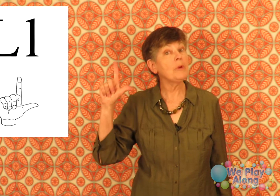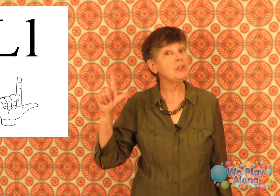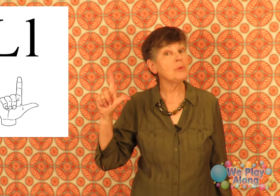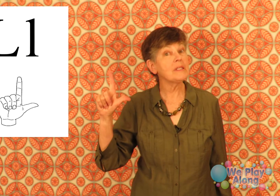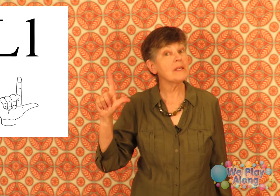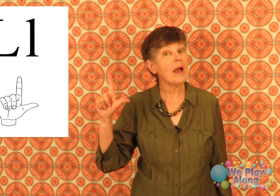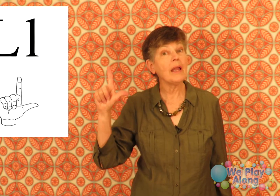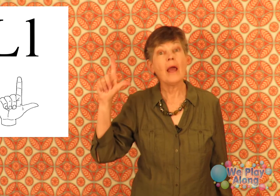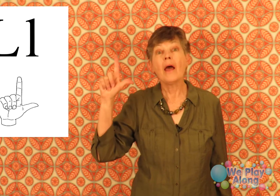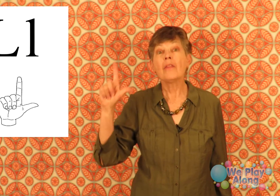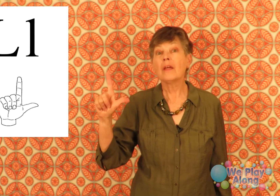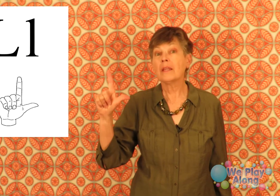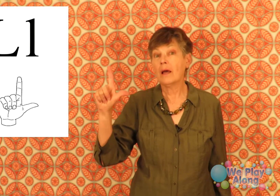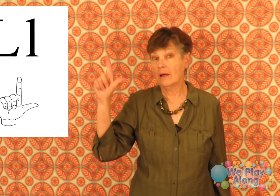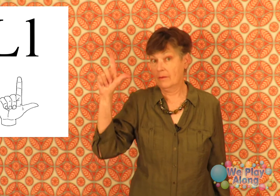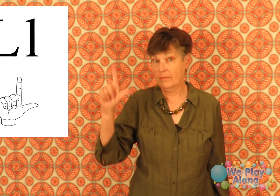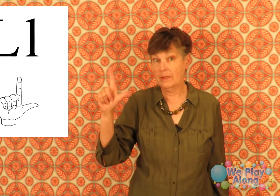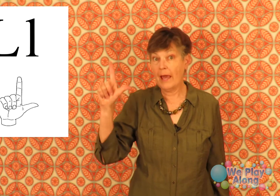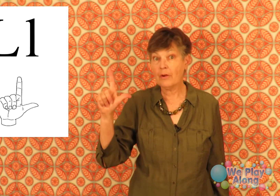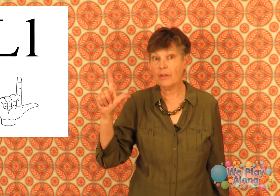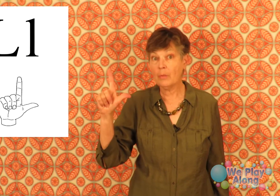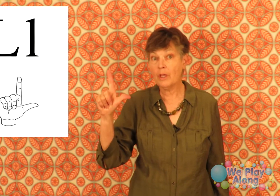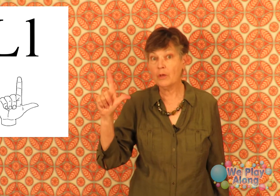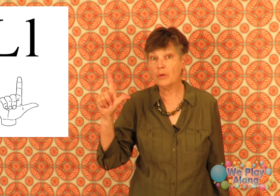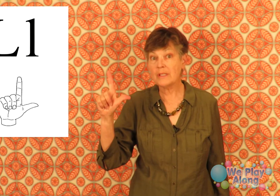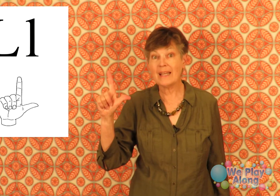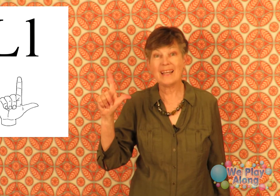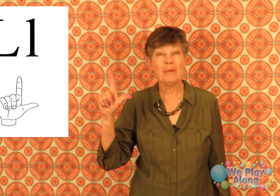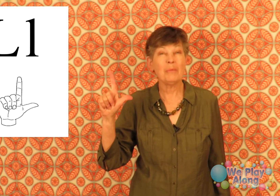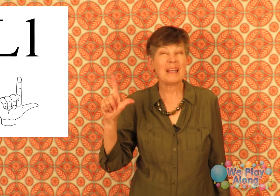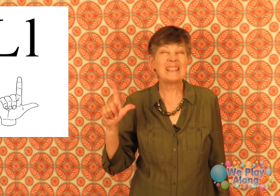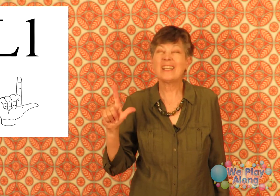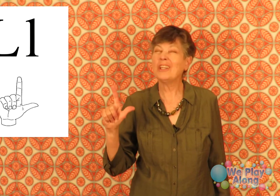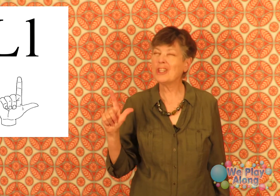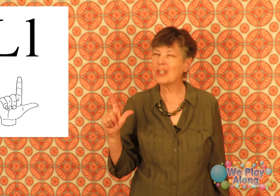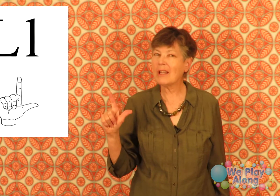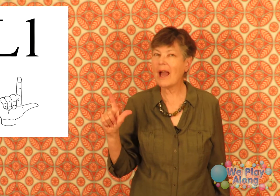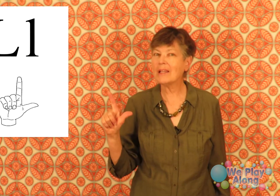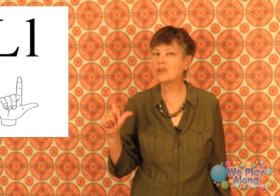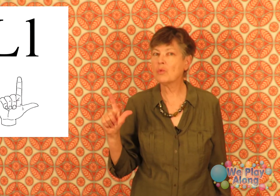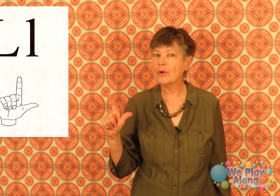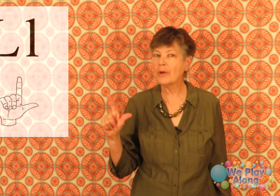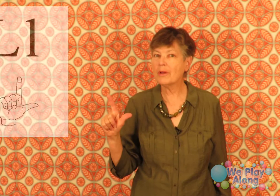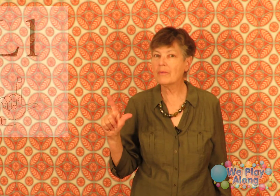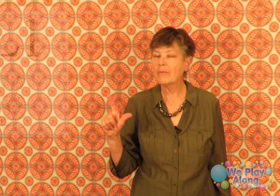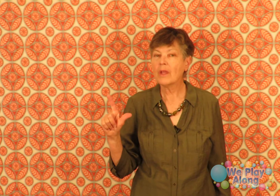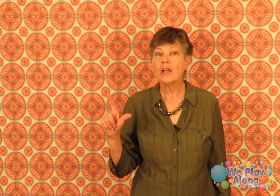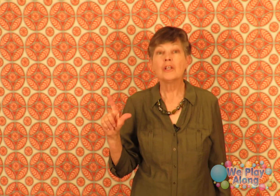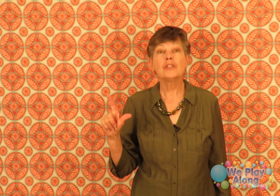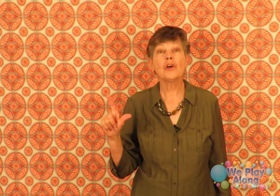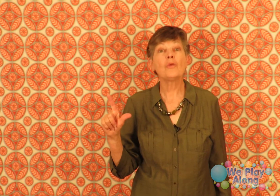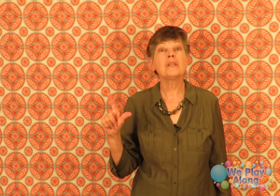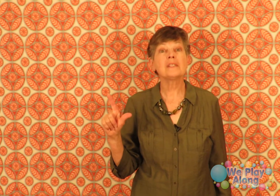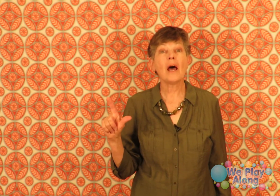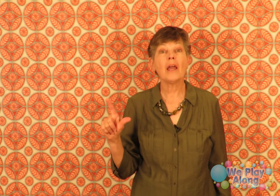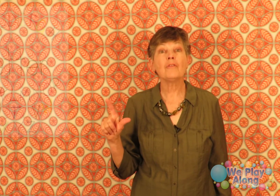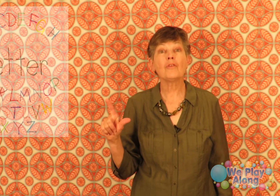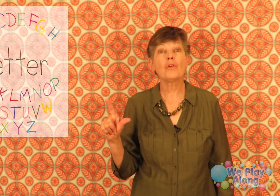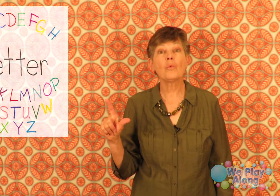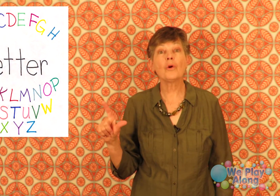do a sign, the letter that we use, it's an initialized word. So the sign for the word